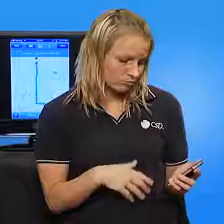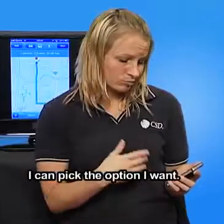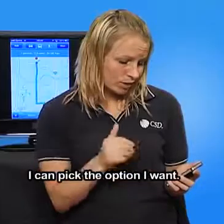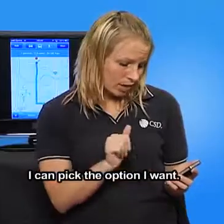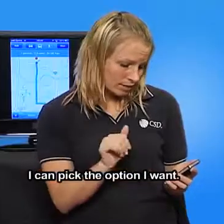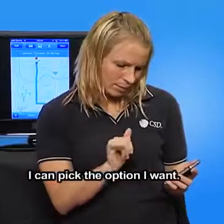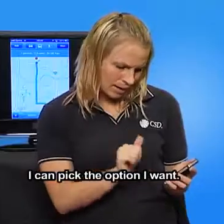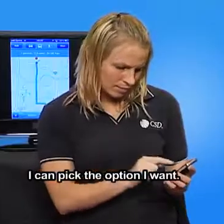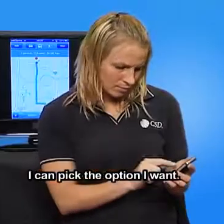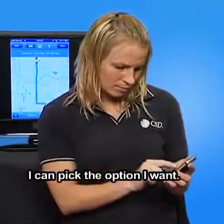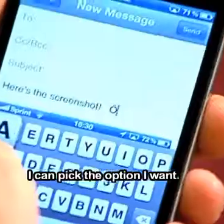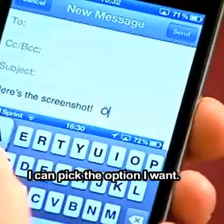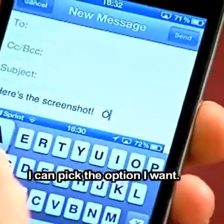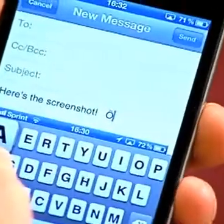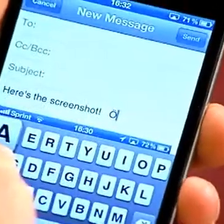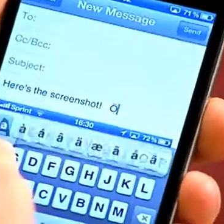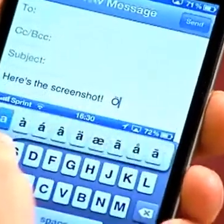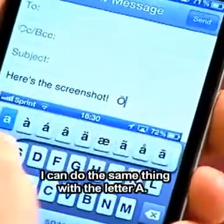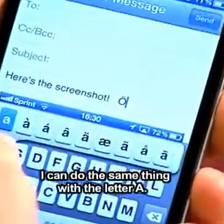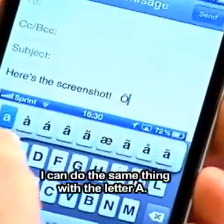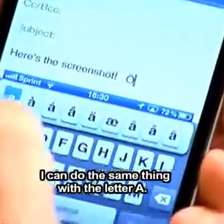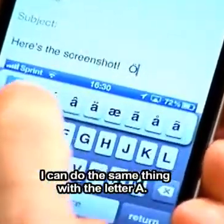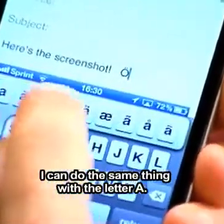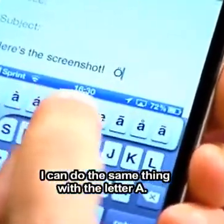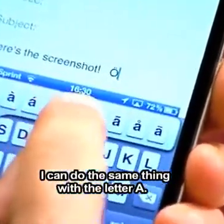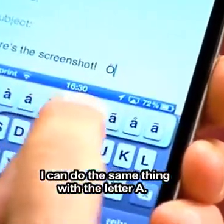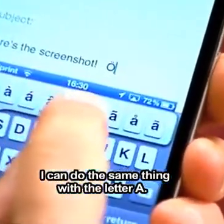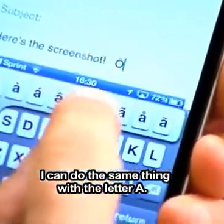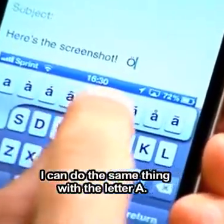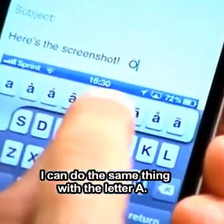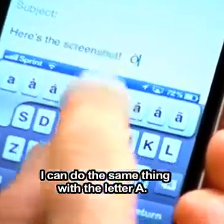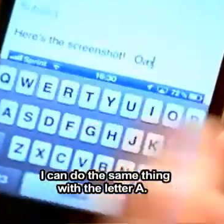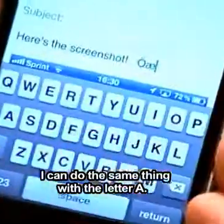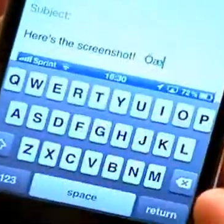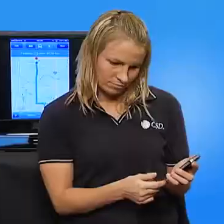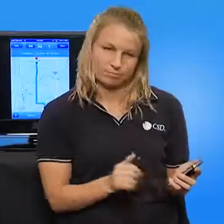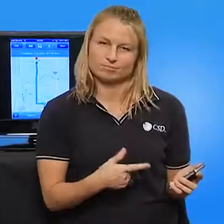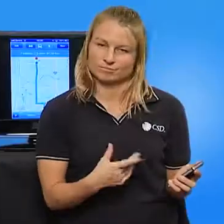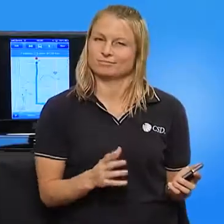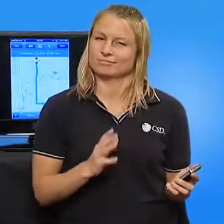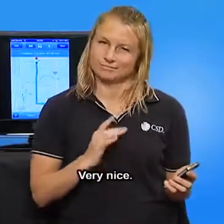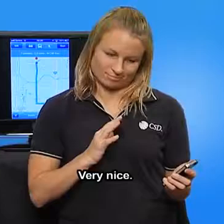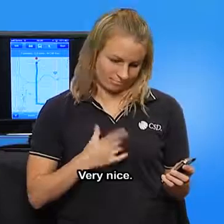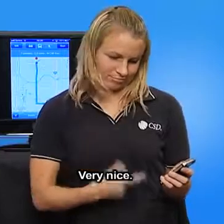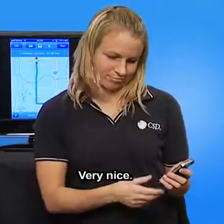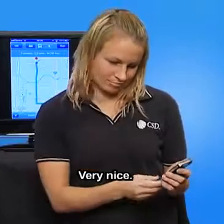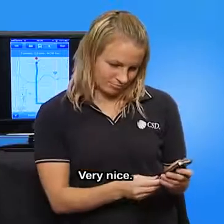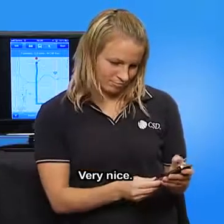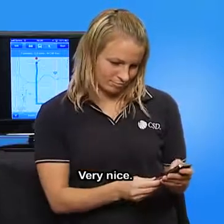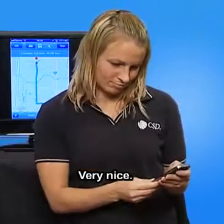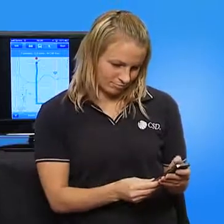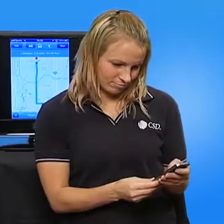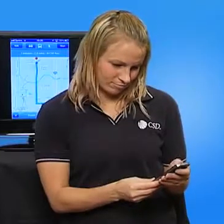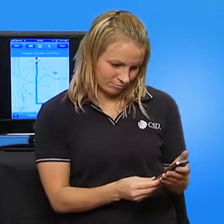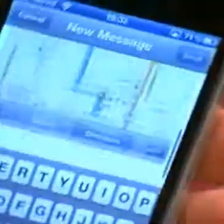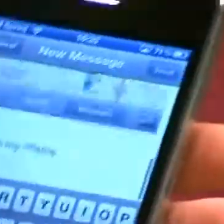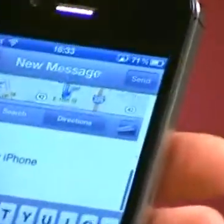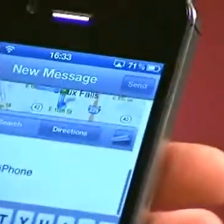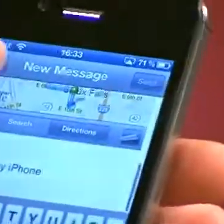I can pick the option I want. I can do the same thing with the letter A. Very nice.